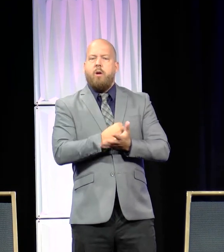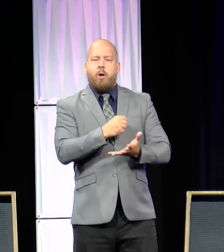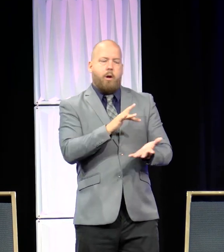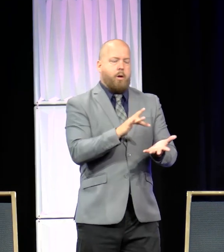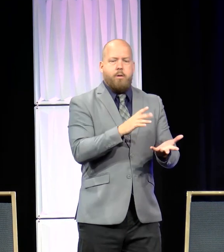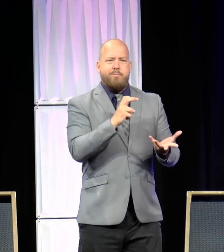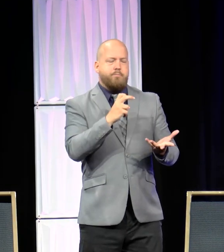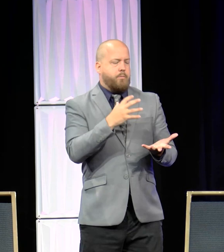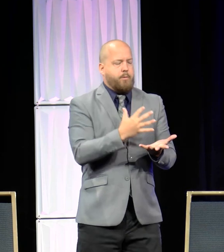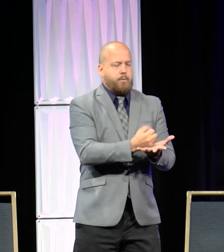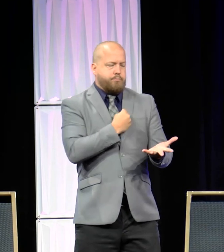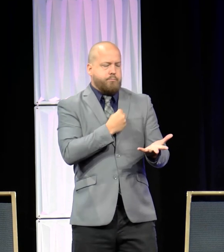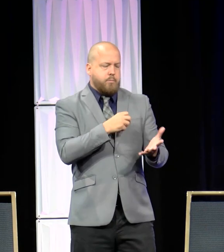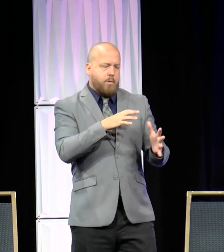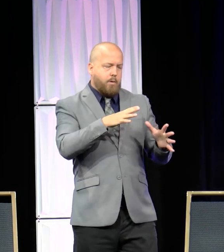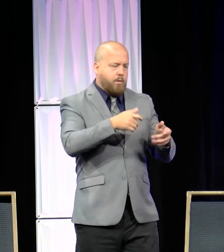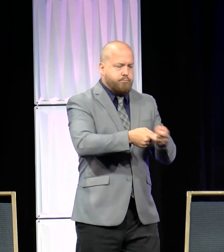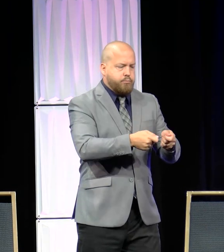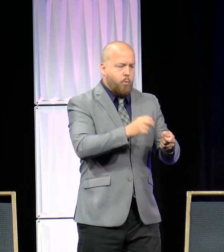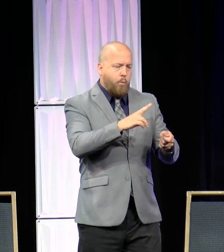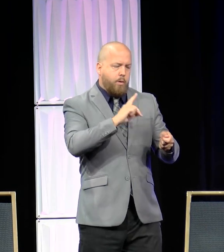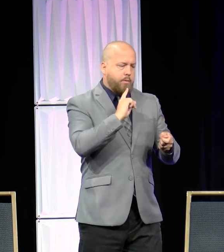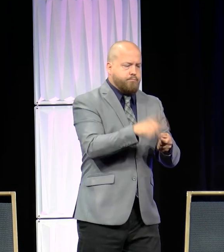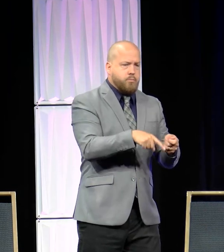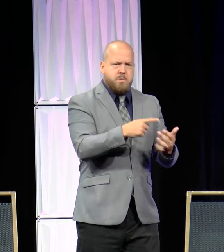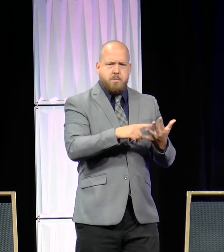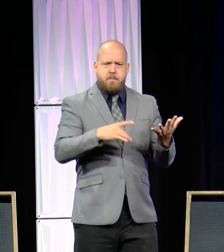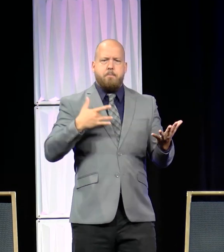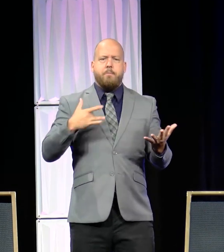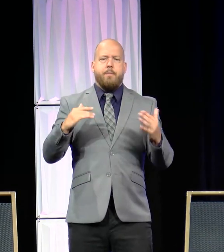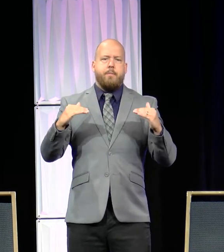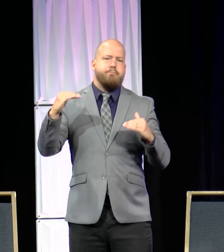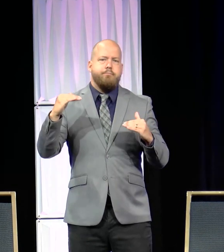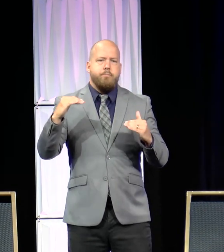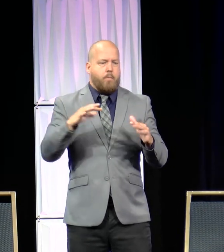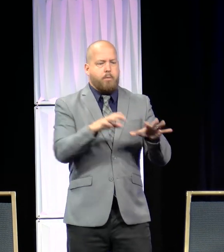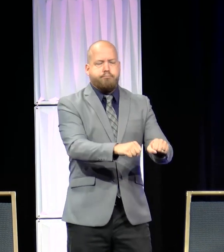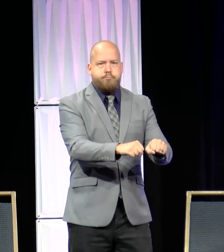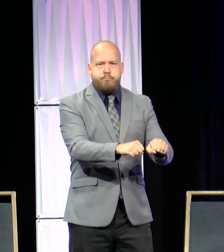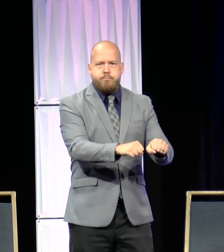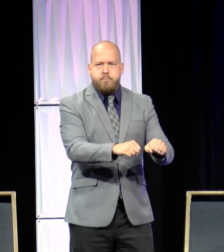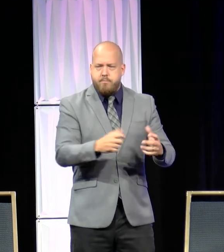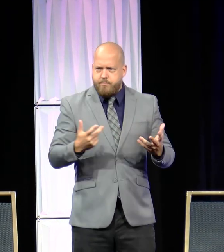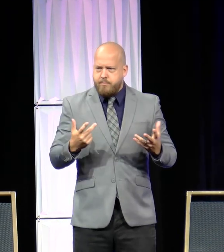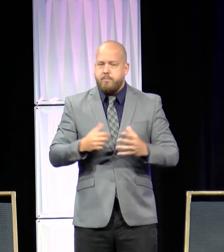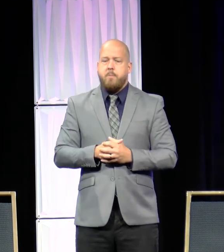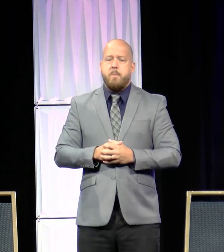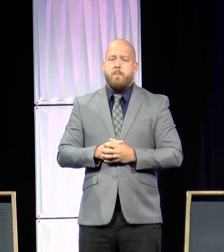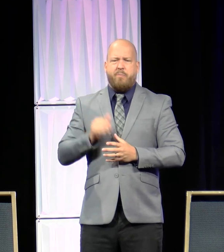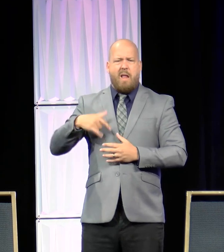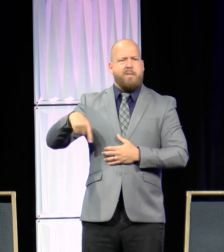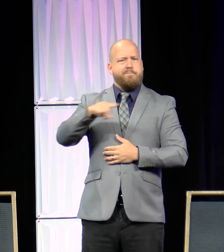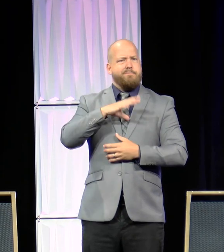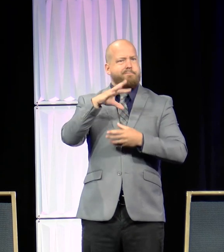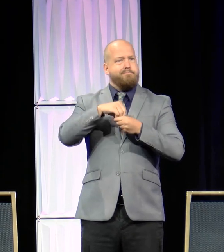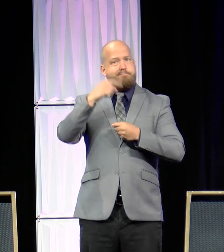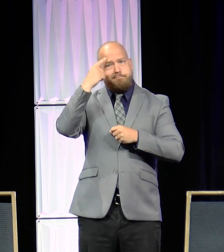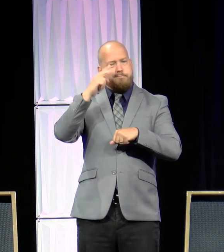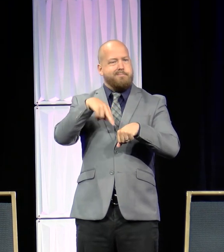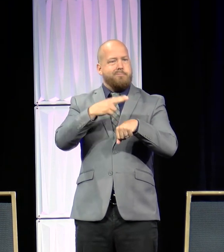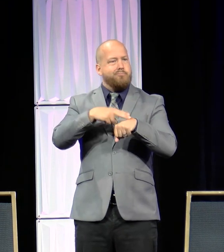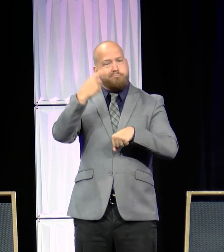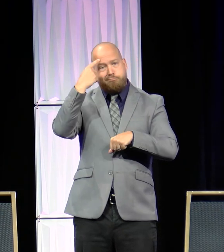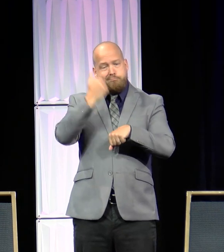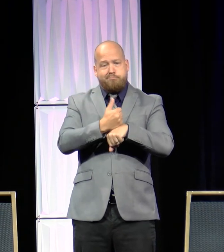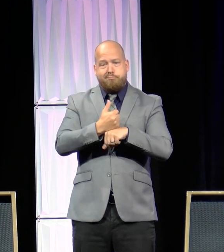violence against women is rooted in a patriarchy, and that's it. I get it, but at the same time,